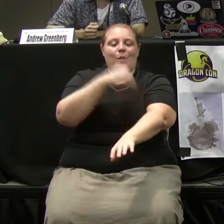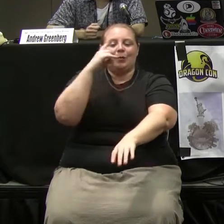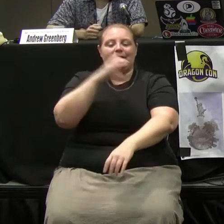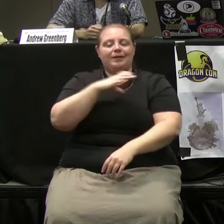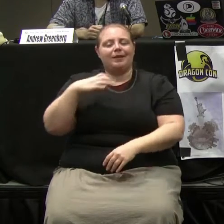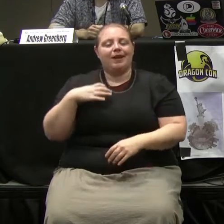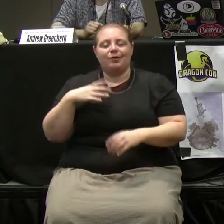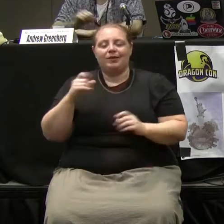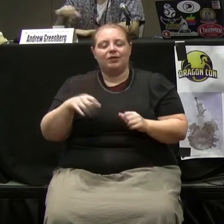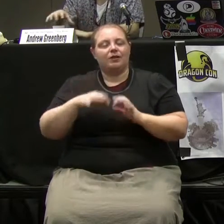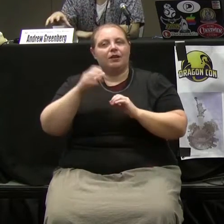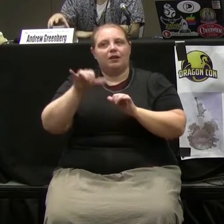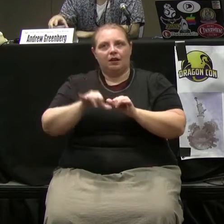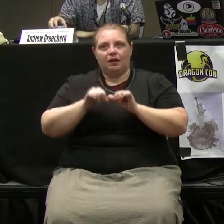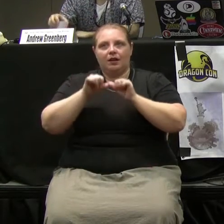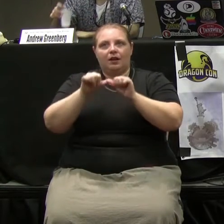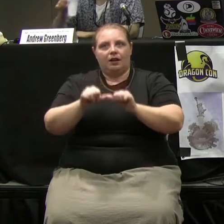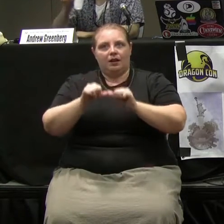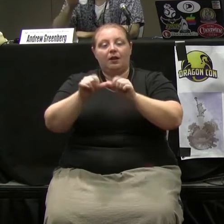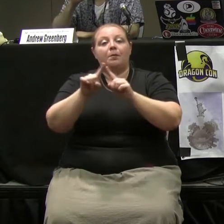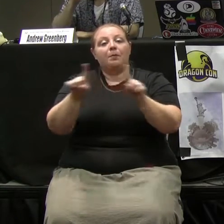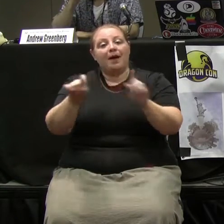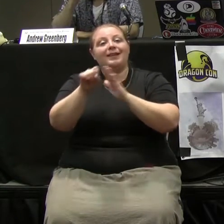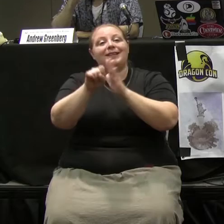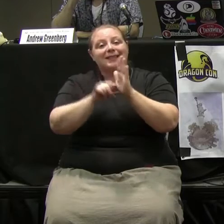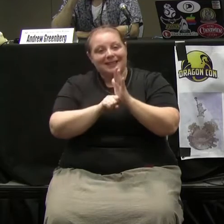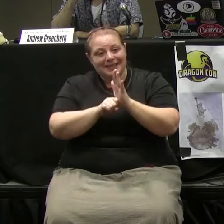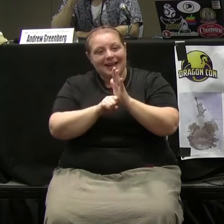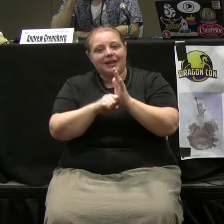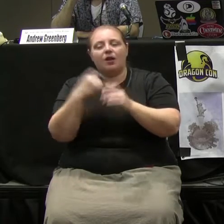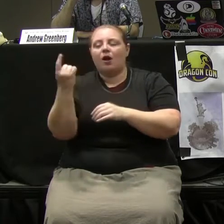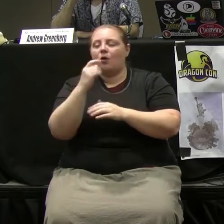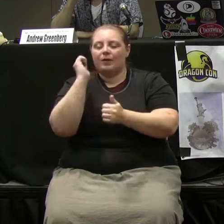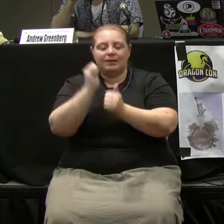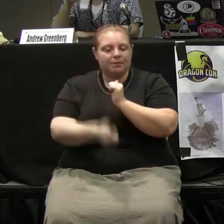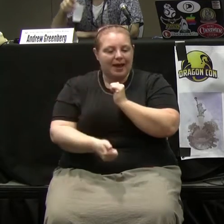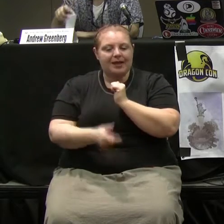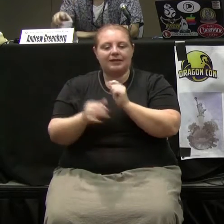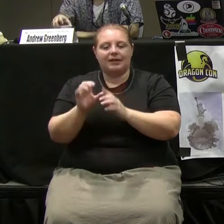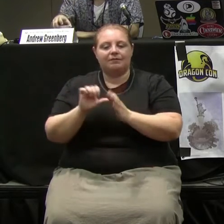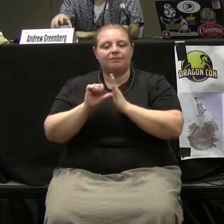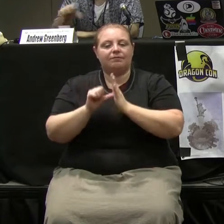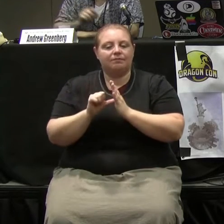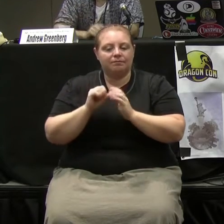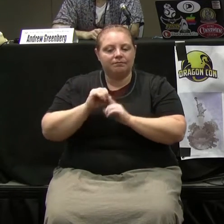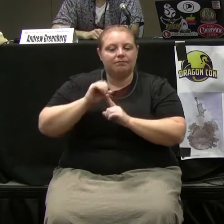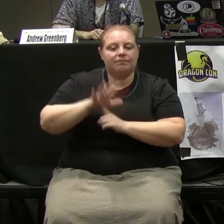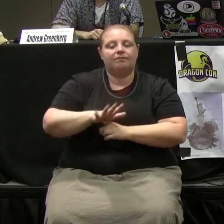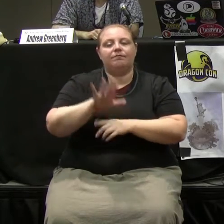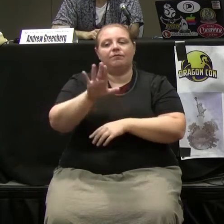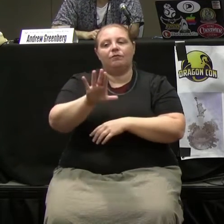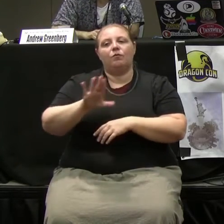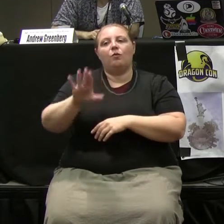but instead state legislatures do pass stuff all the time that has a very strong impact on your day-to-day life.